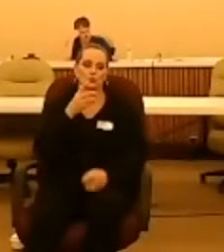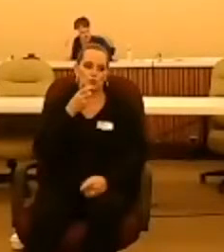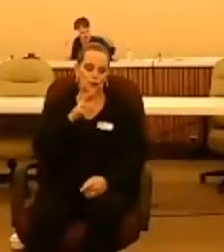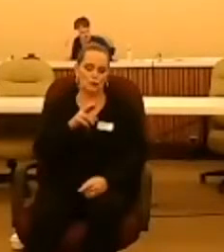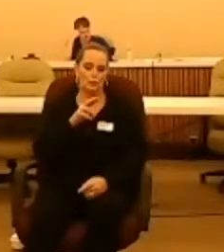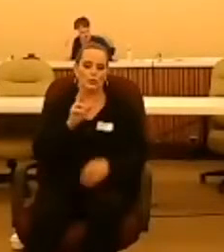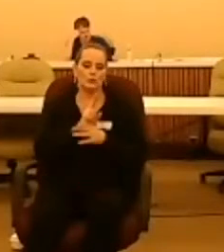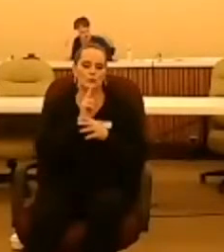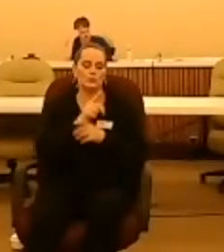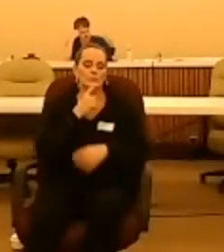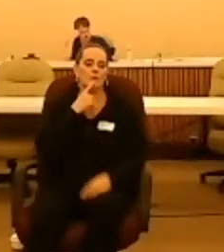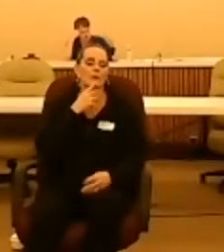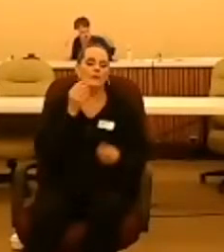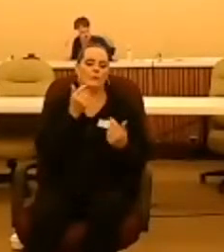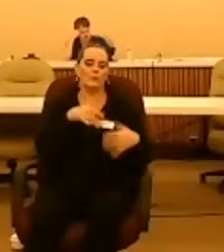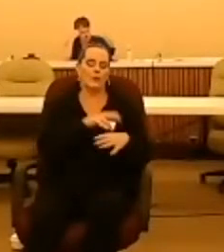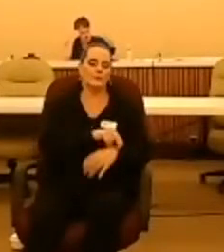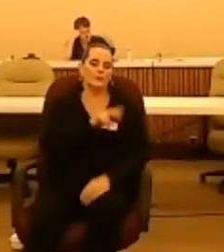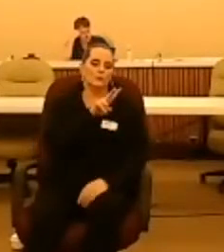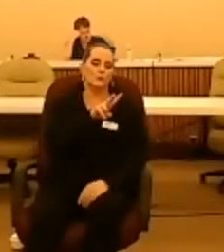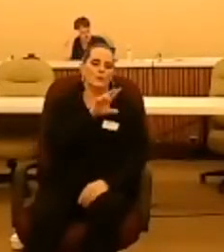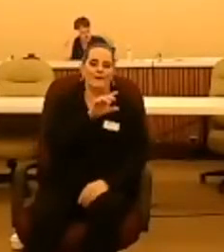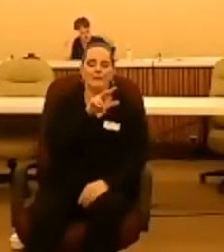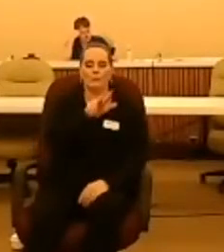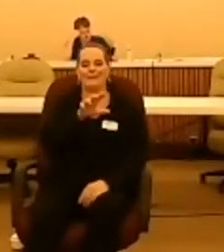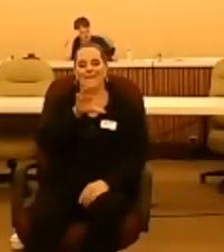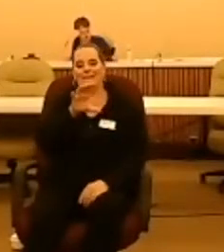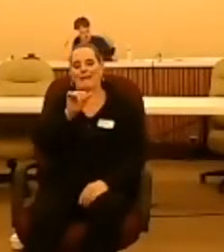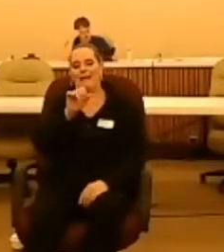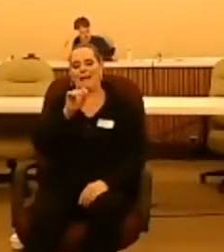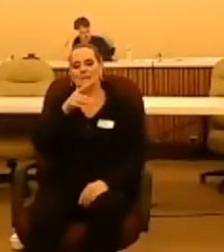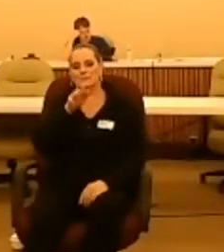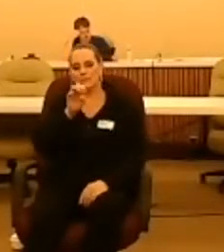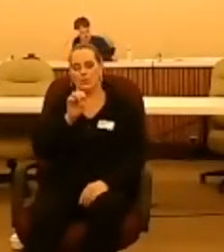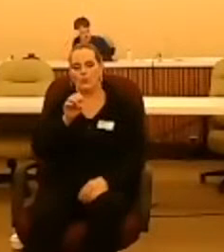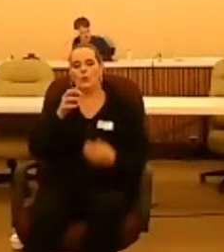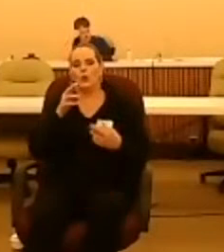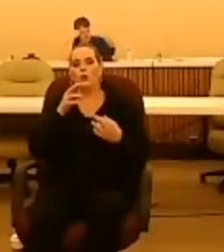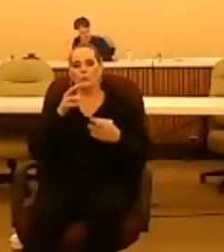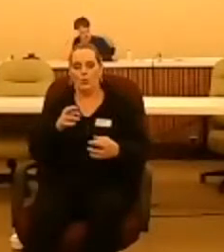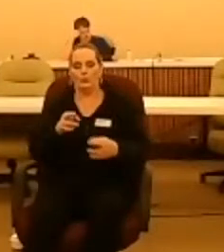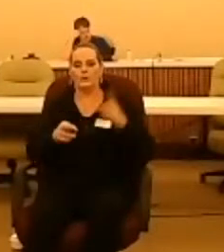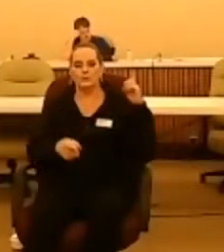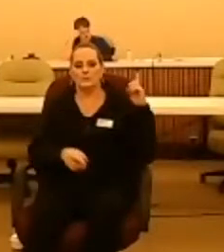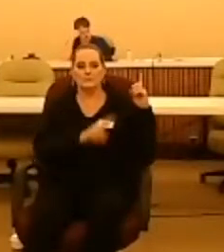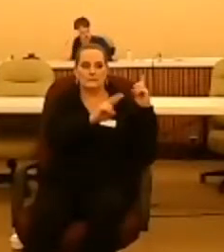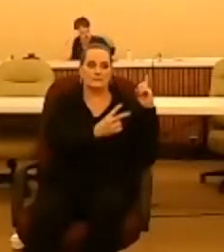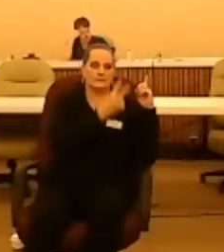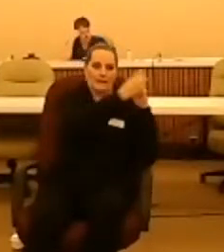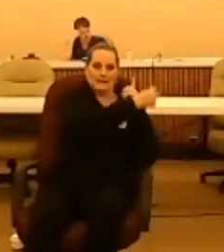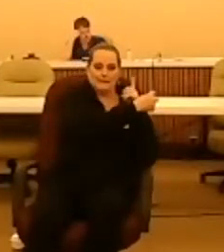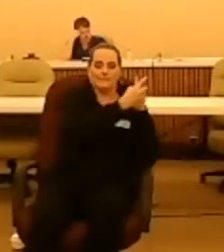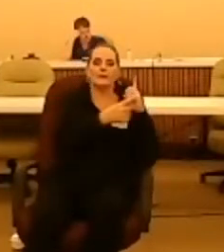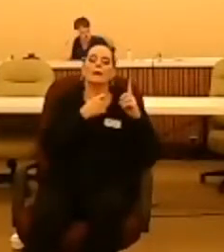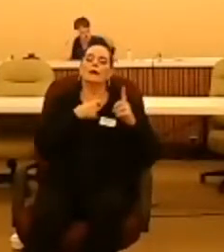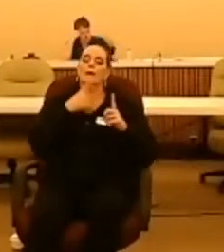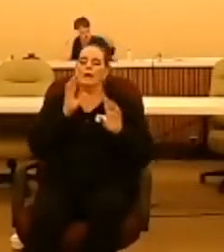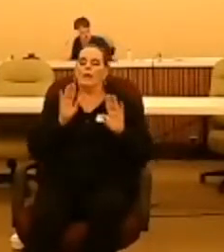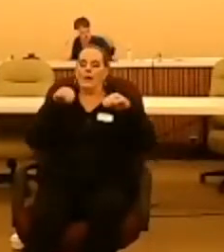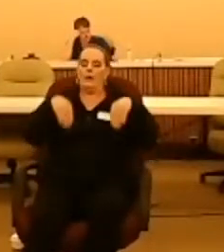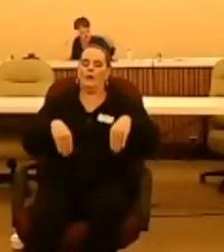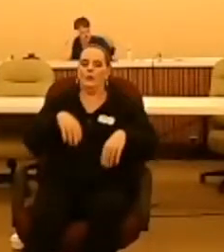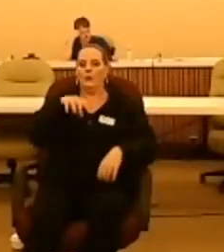at 283 Castle Road. Second. And again, this one, they're installing the